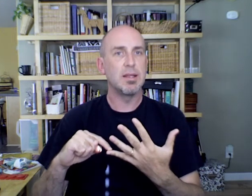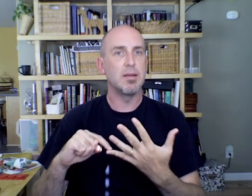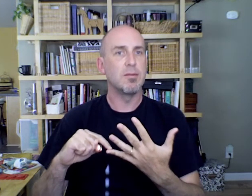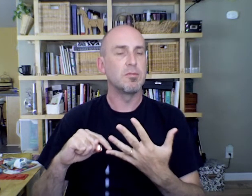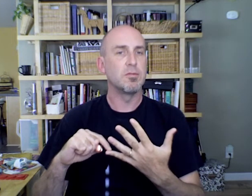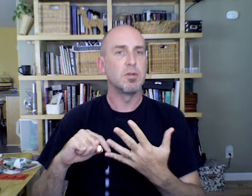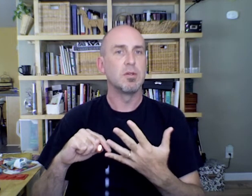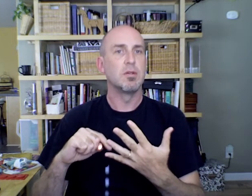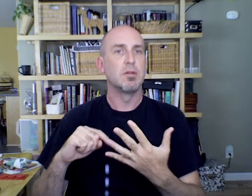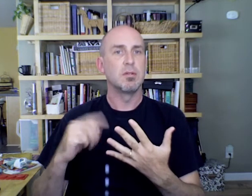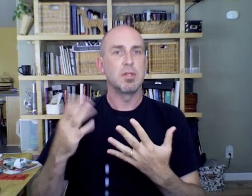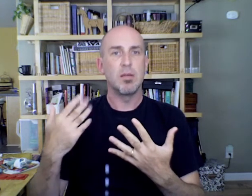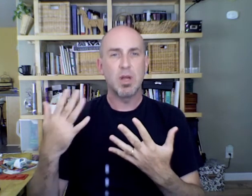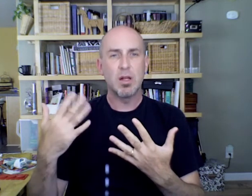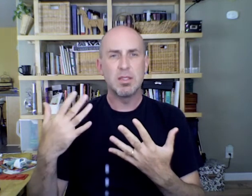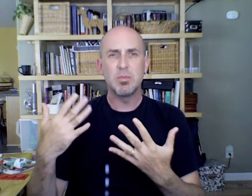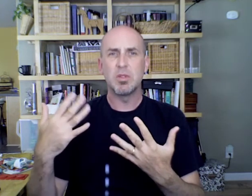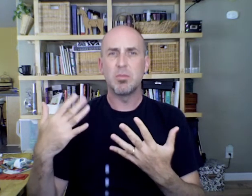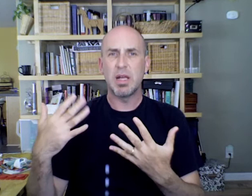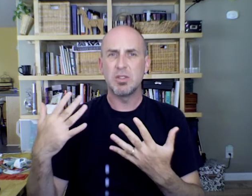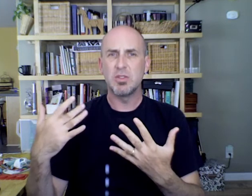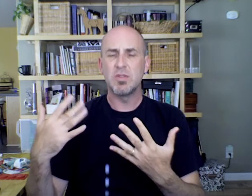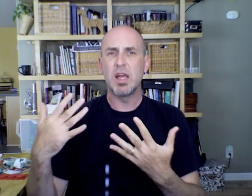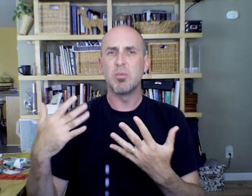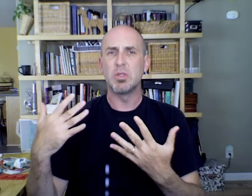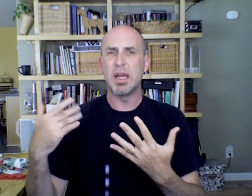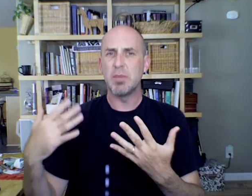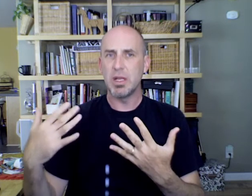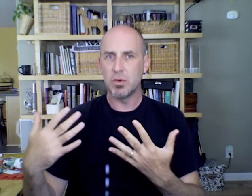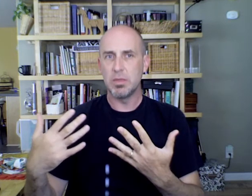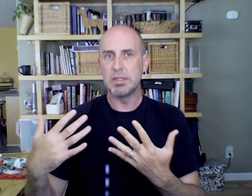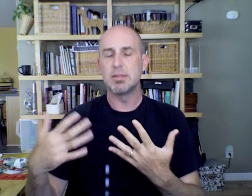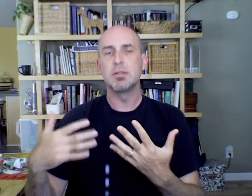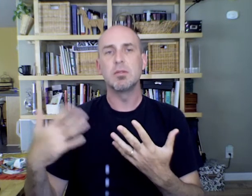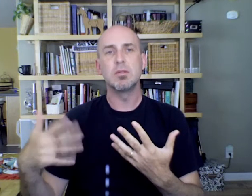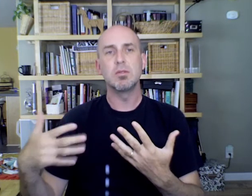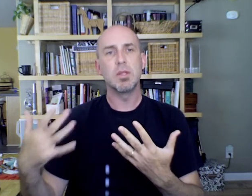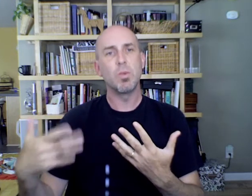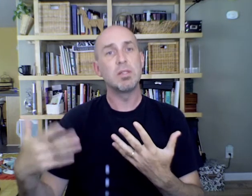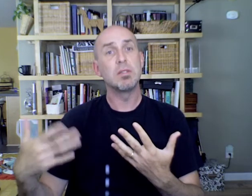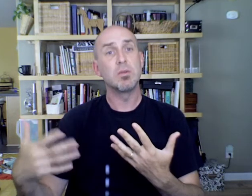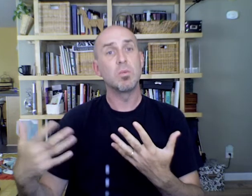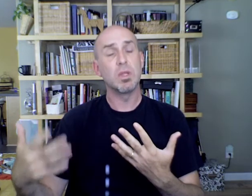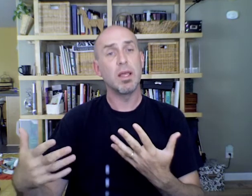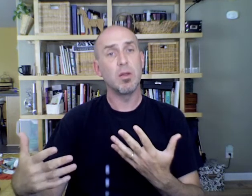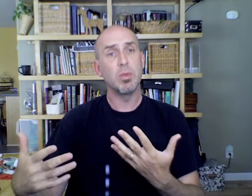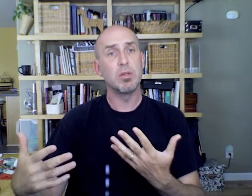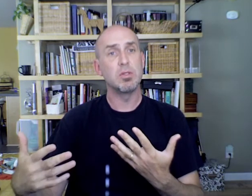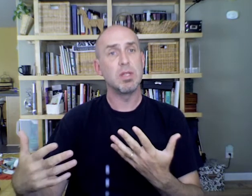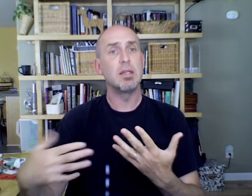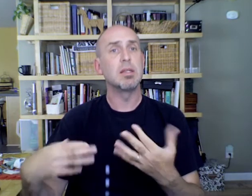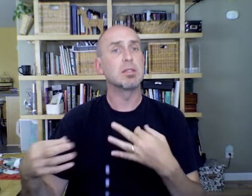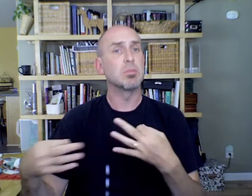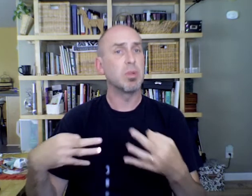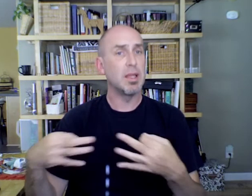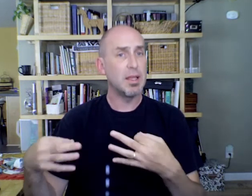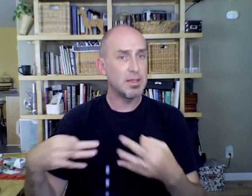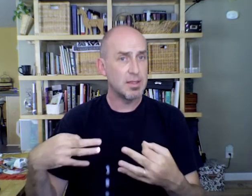of time concepts of the passage of time or time increments, and so these are the ways that you can really help understand and explain to